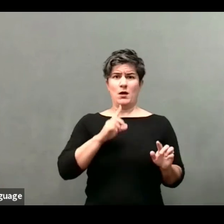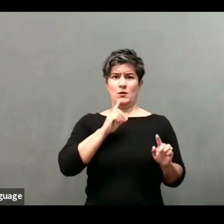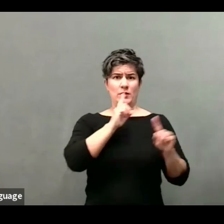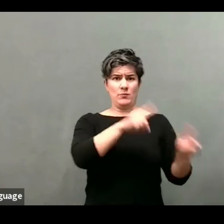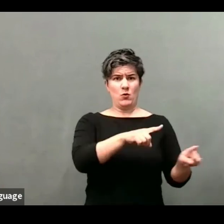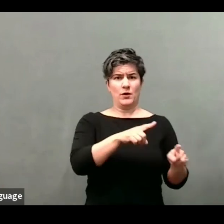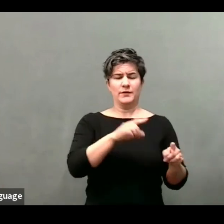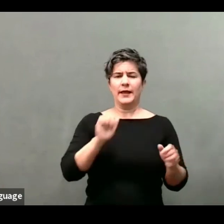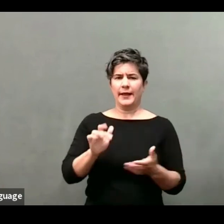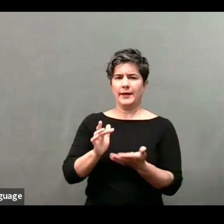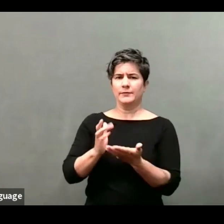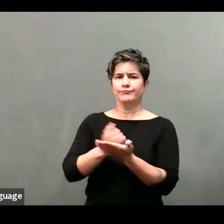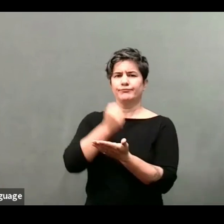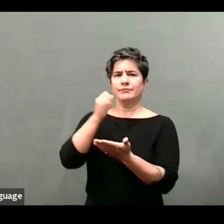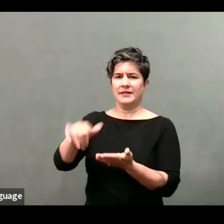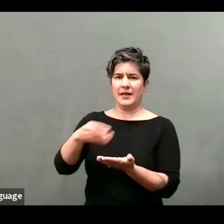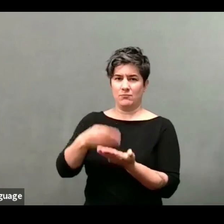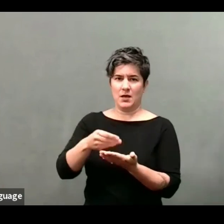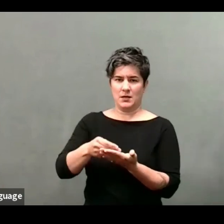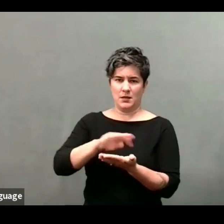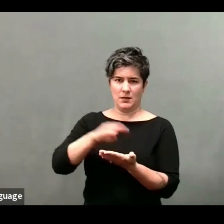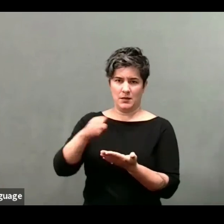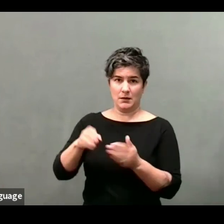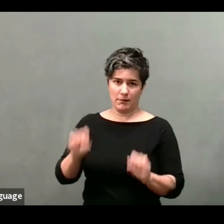victims compensation as well.